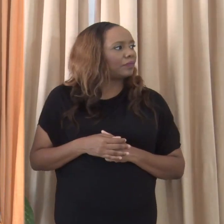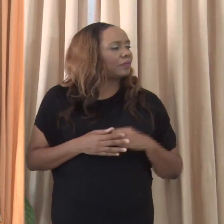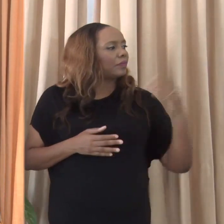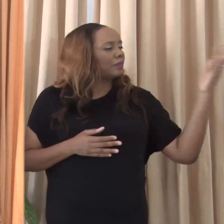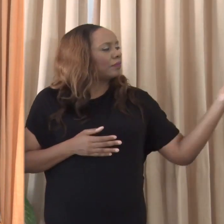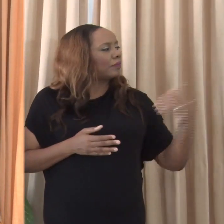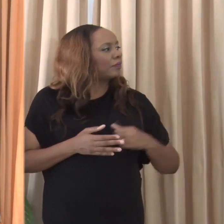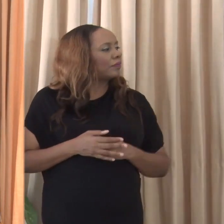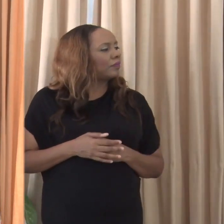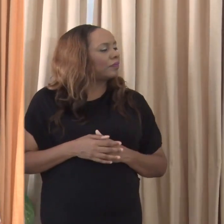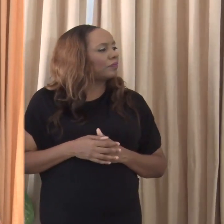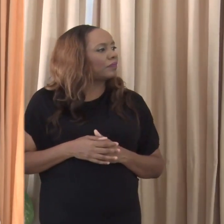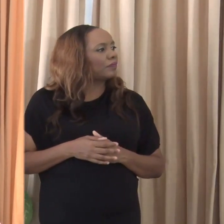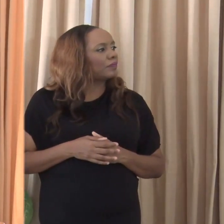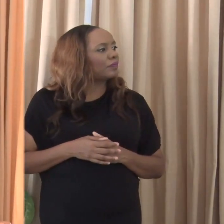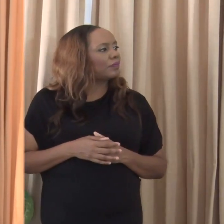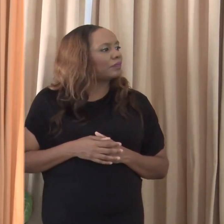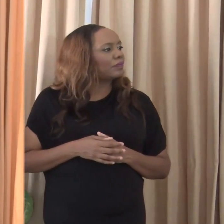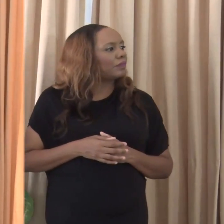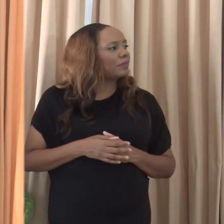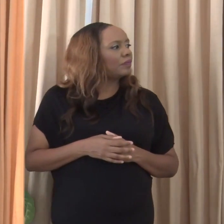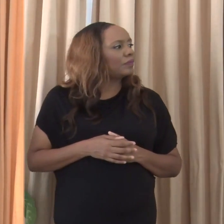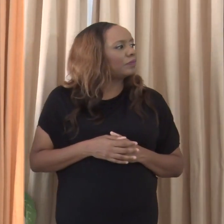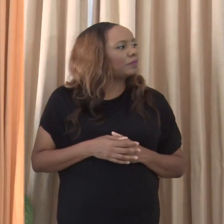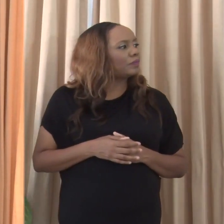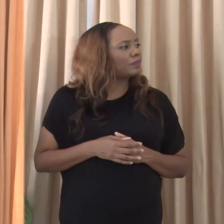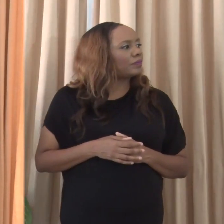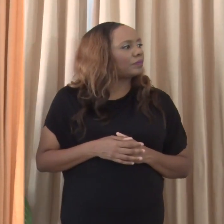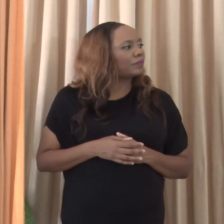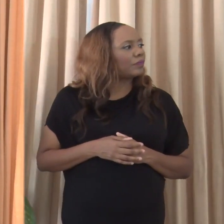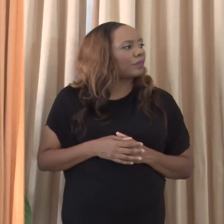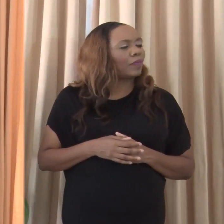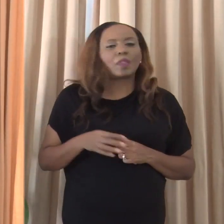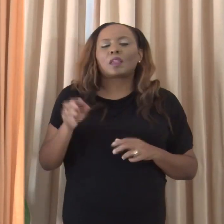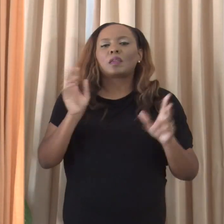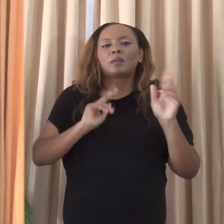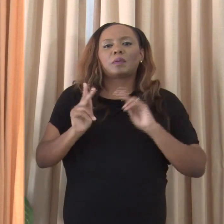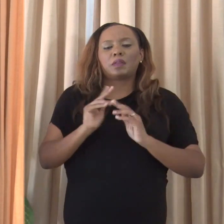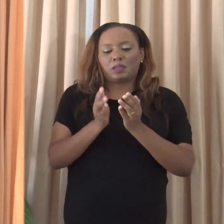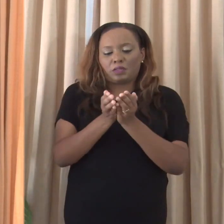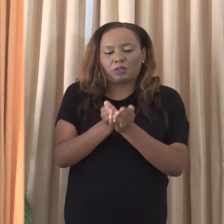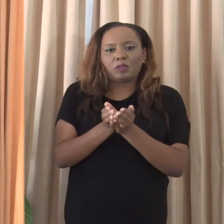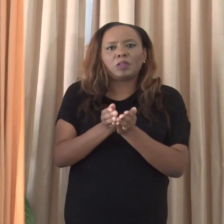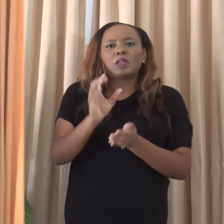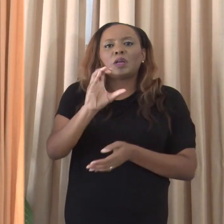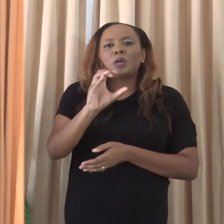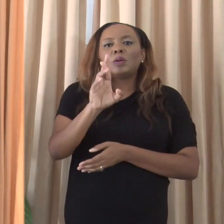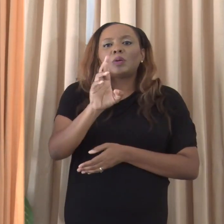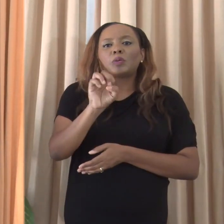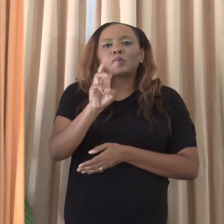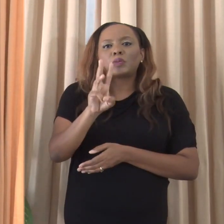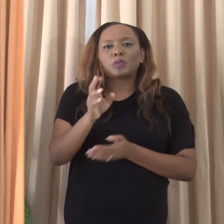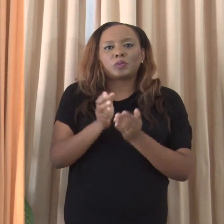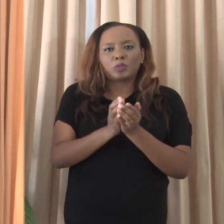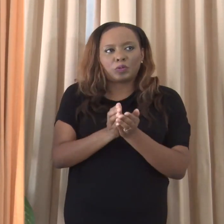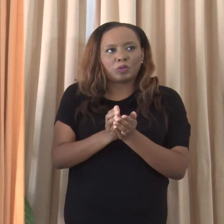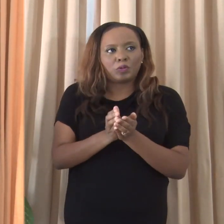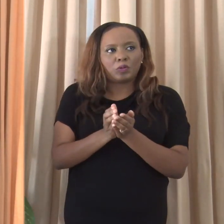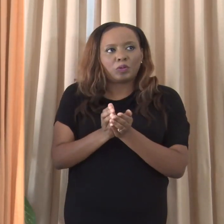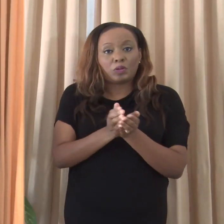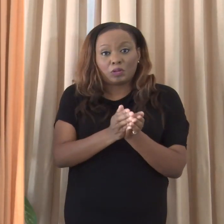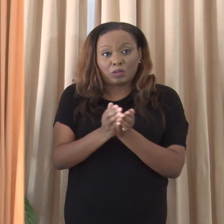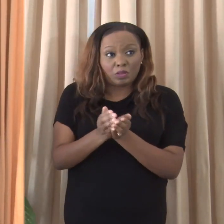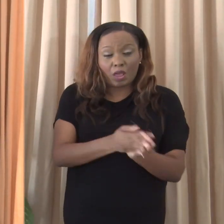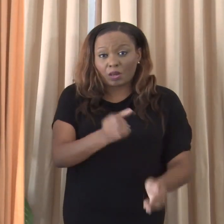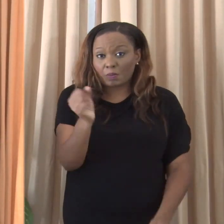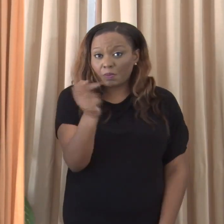Minister, what about the crew members on board the cruise ships that are docked off Barbados? Have they all been repatriated to their countries, or are